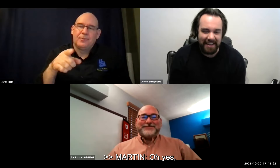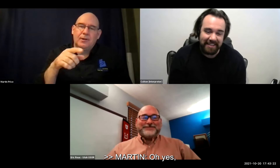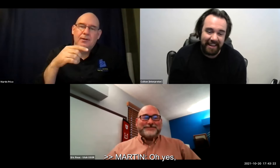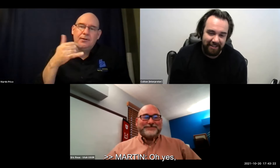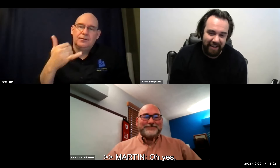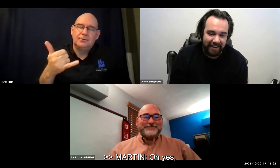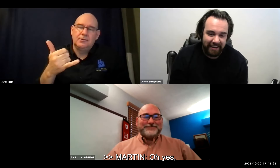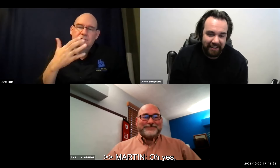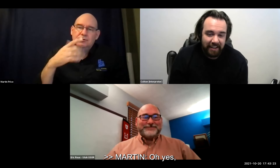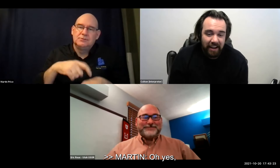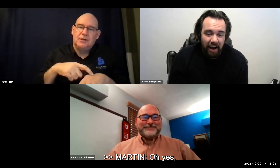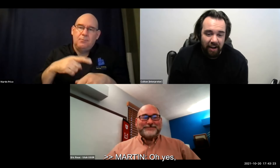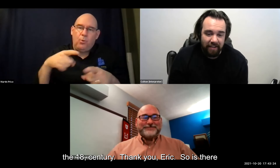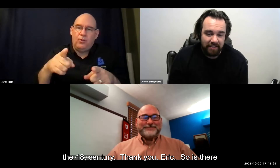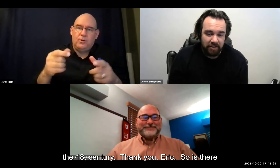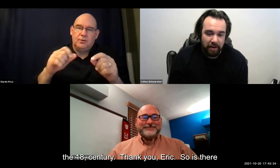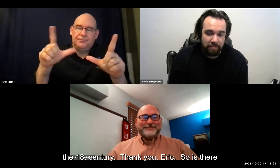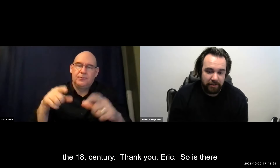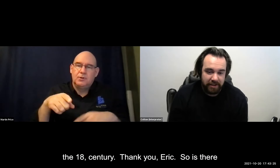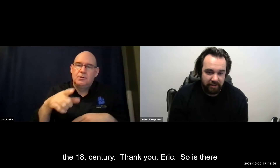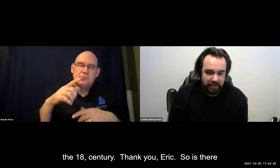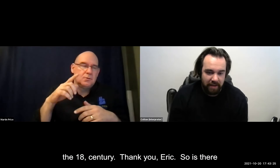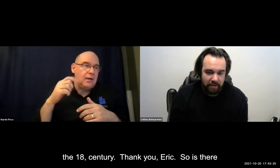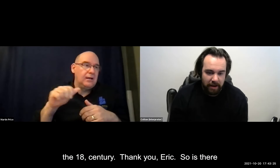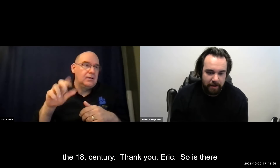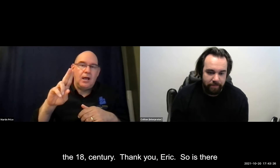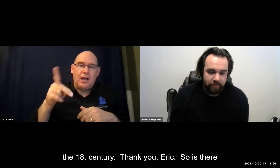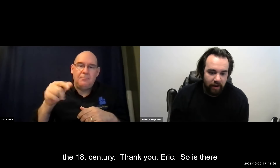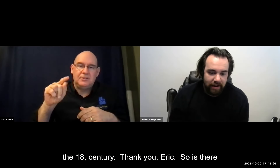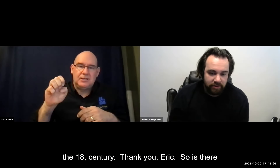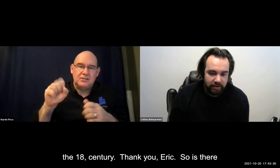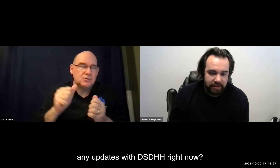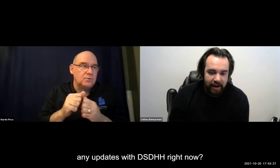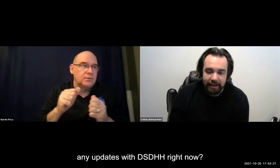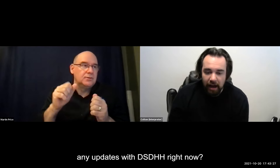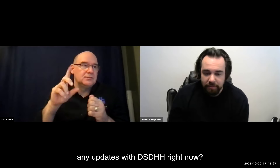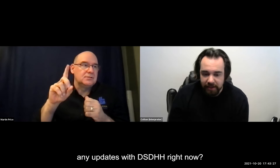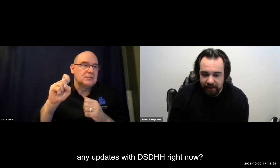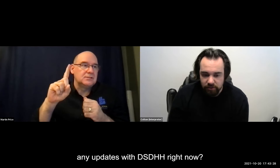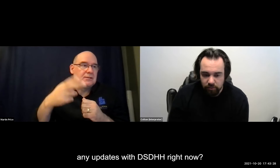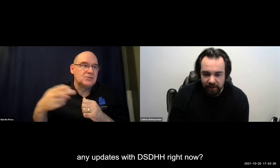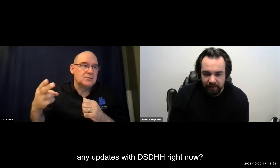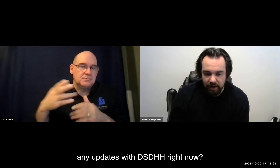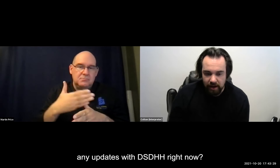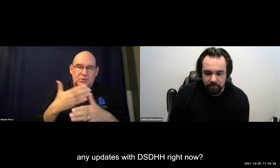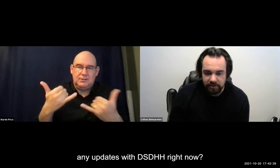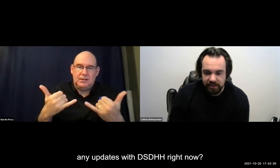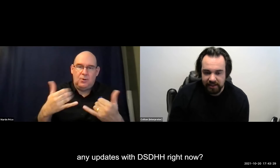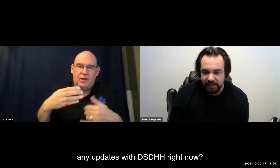All right, yes, thank you, Eric. All right, so I appreciate your time. All right, so is there any updates